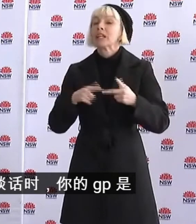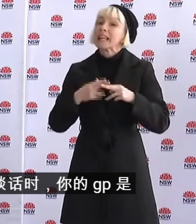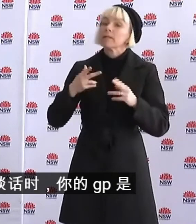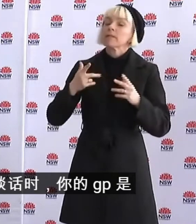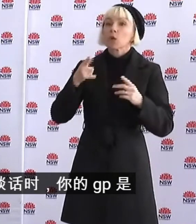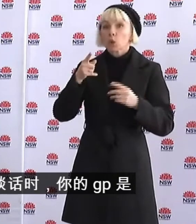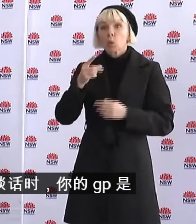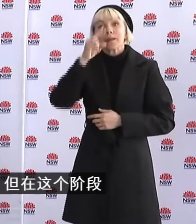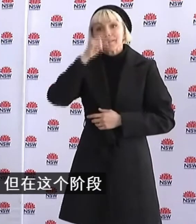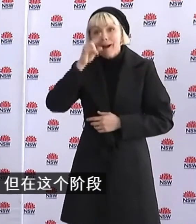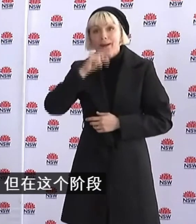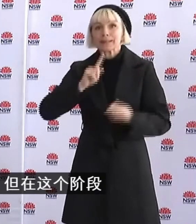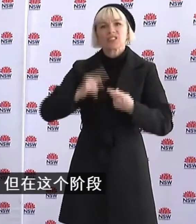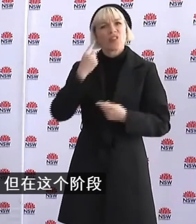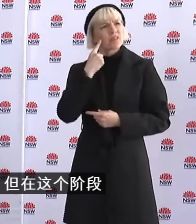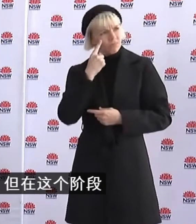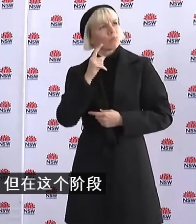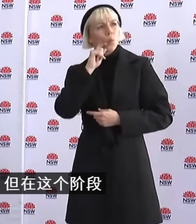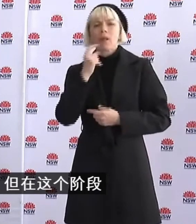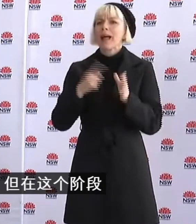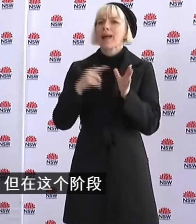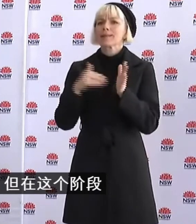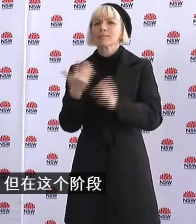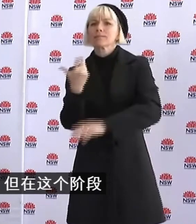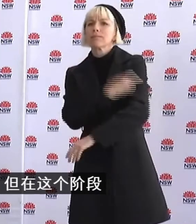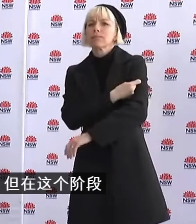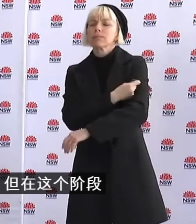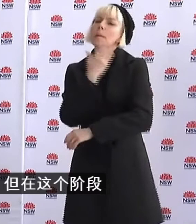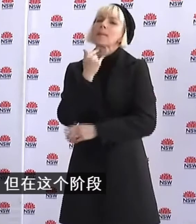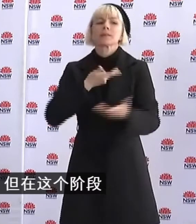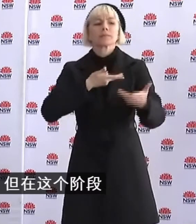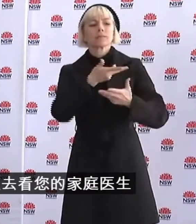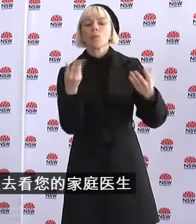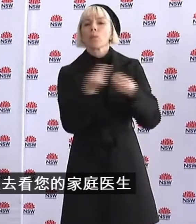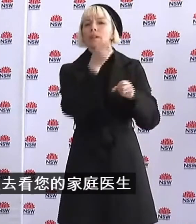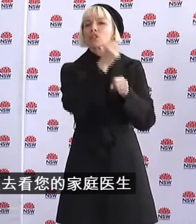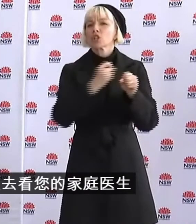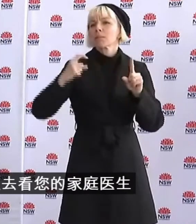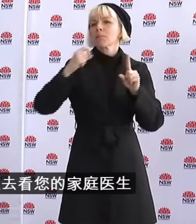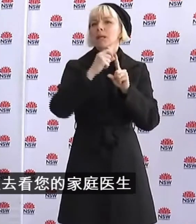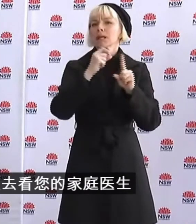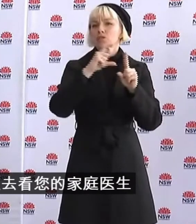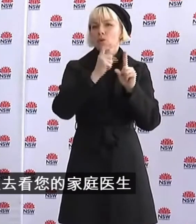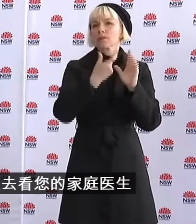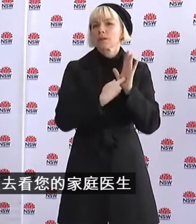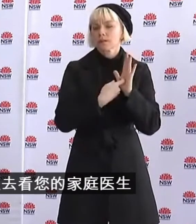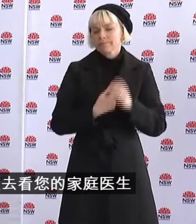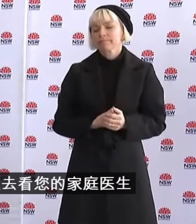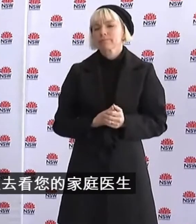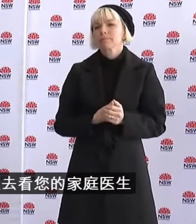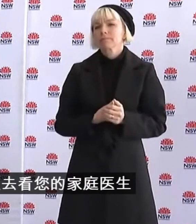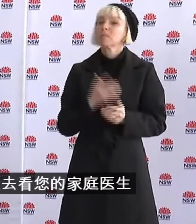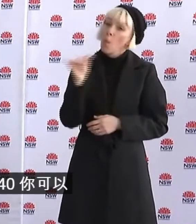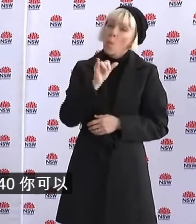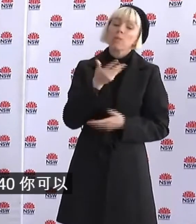is required, your GP is the best person to do that, or even a pharmacist. But at this stage, if you're under 40, our best advice is go to your